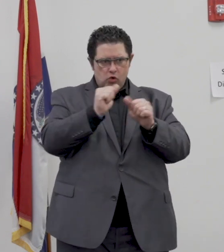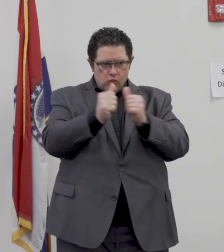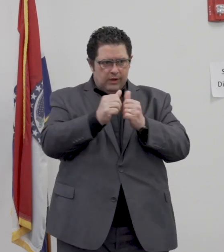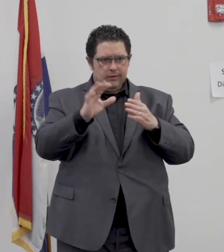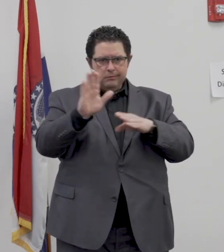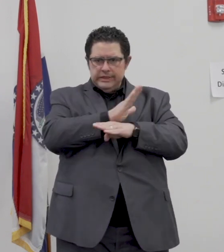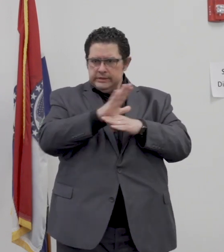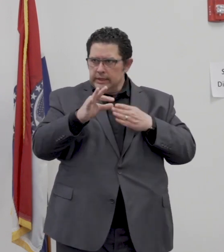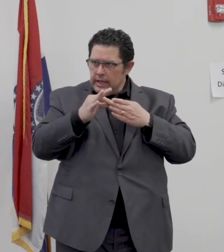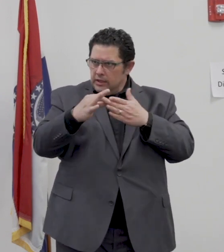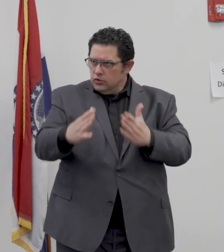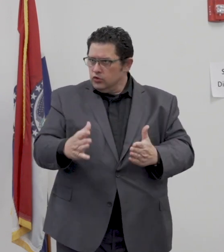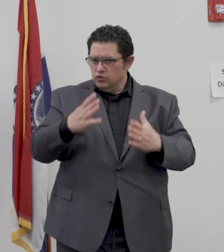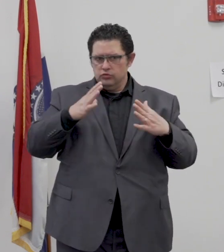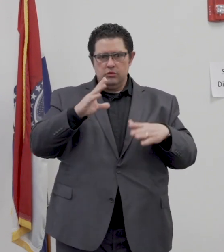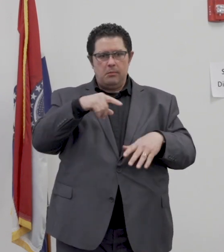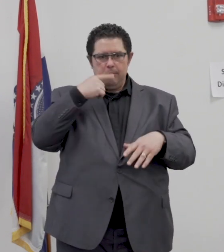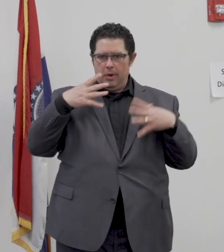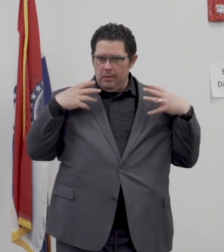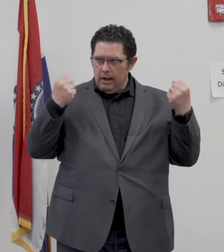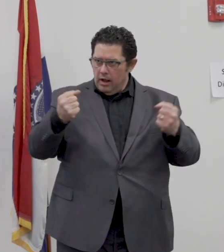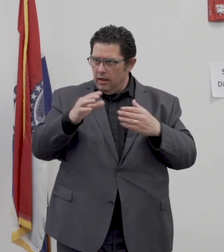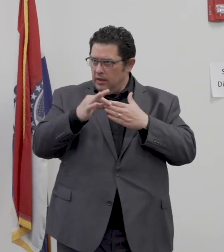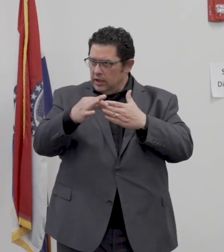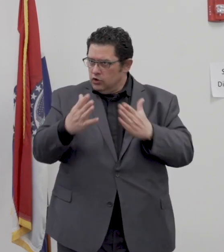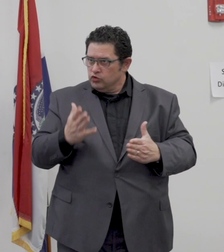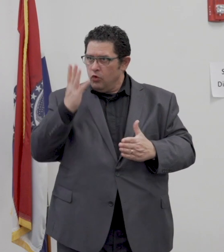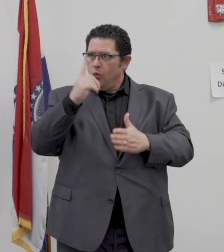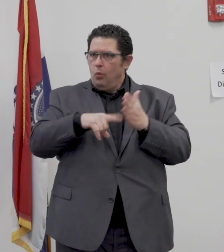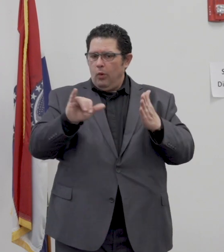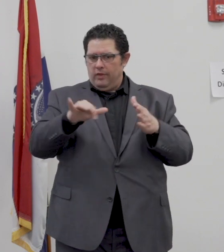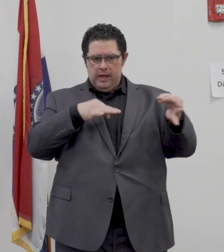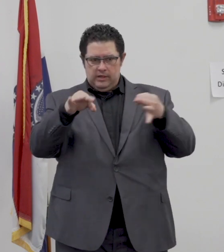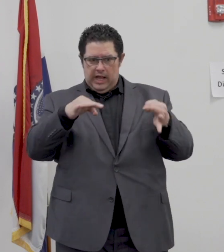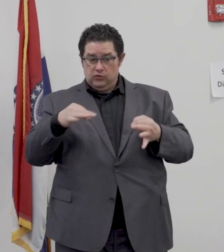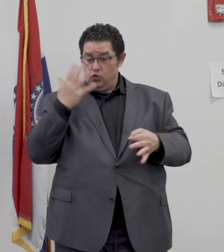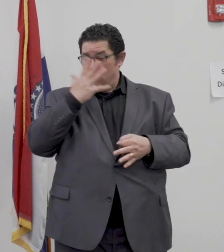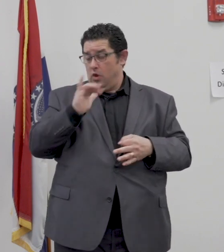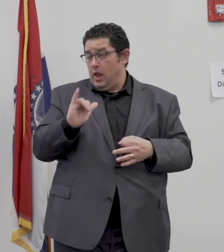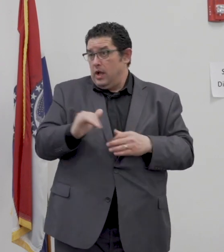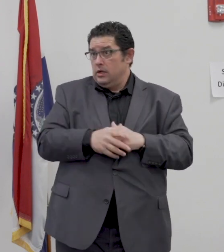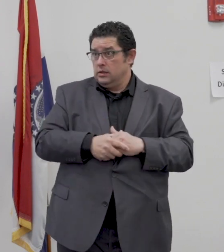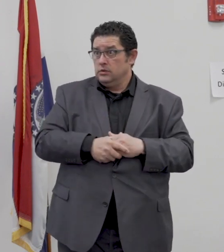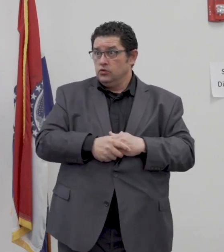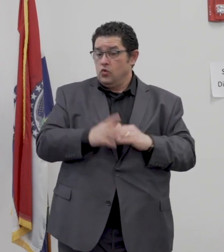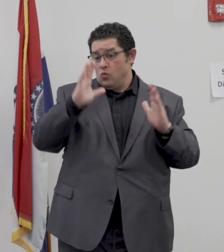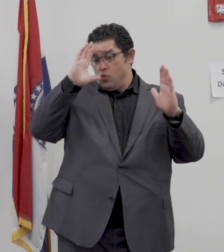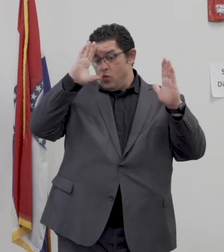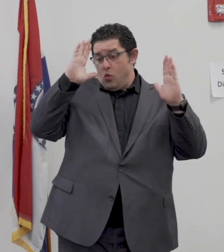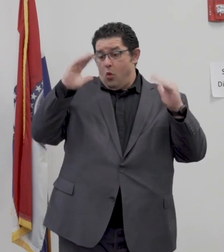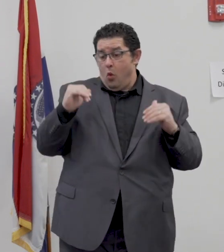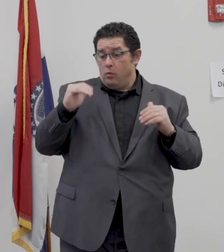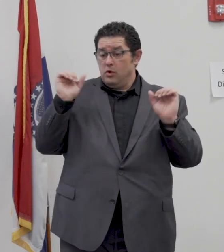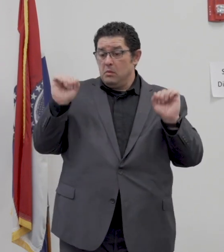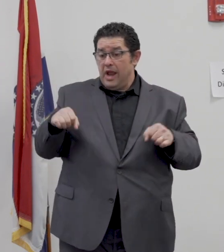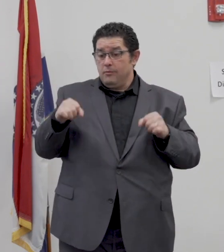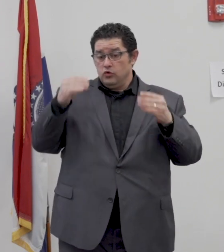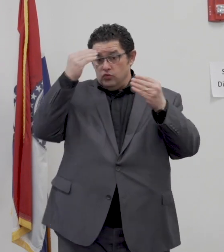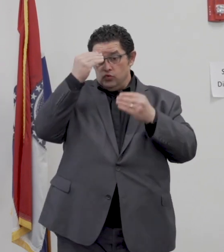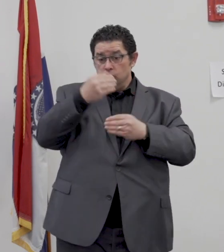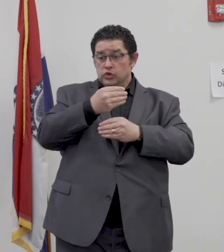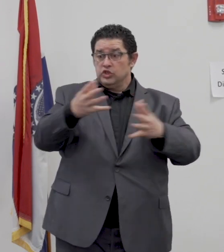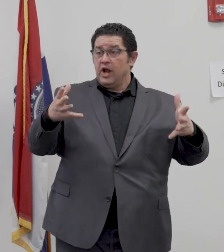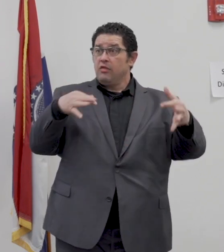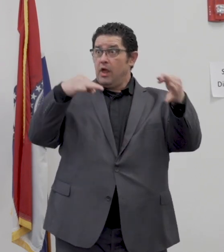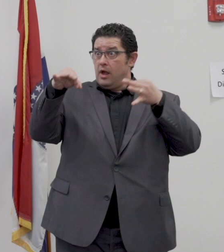health leaders, to determine what that guidance would look like. And we hope to be able to share that guidance